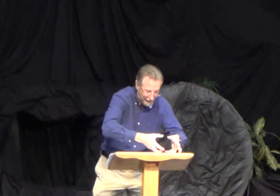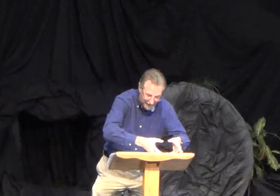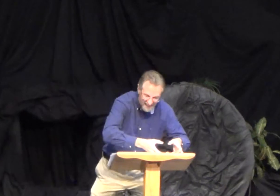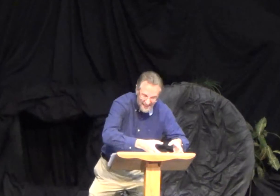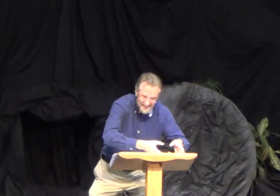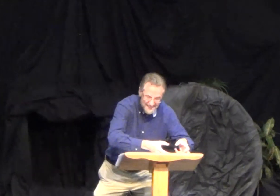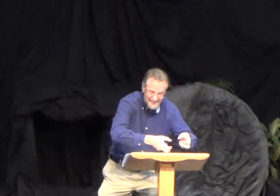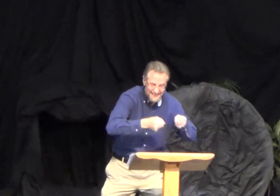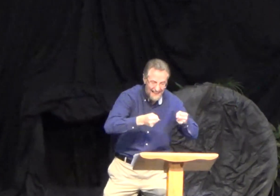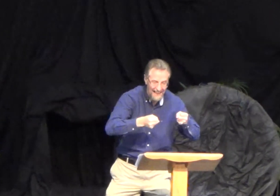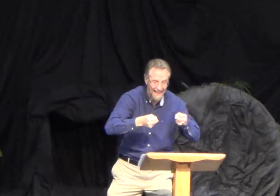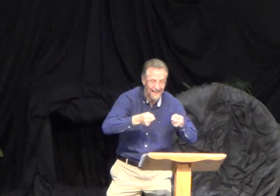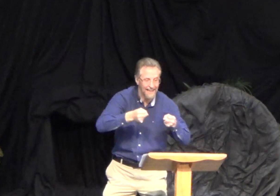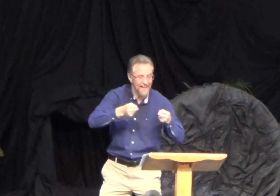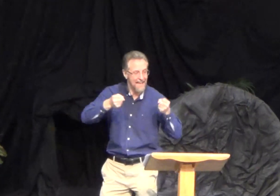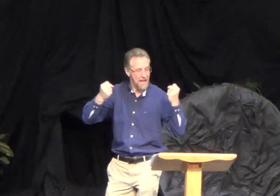to take the word,